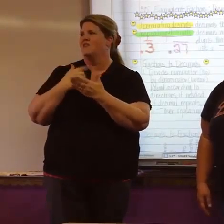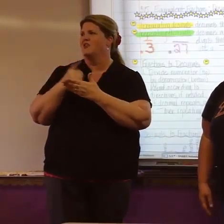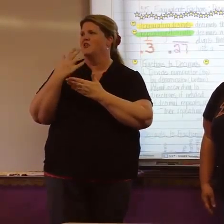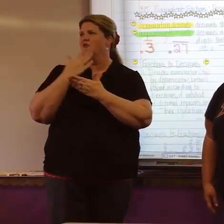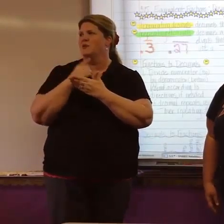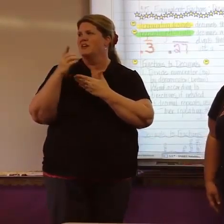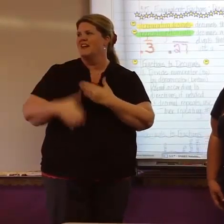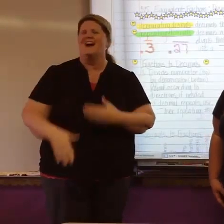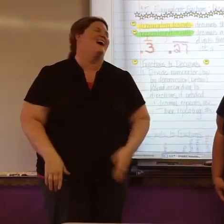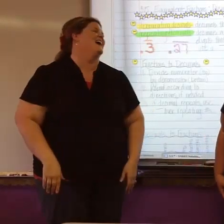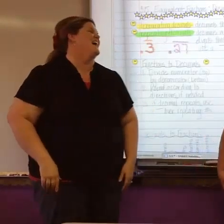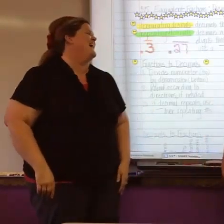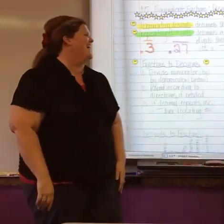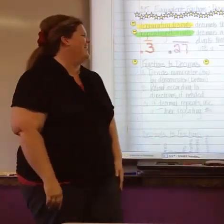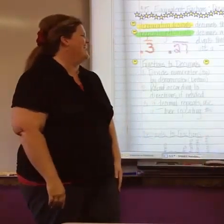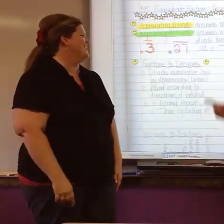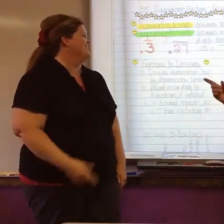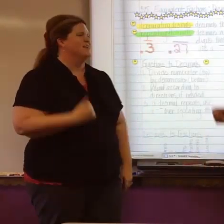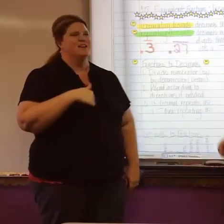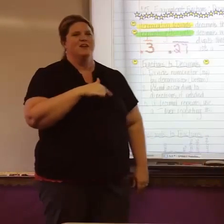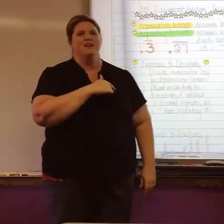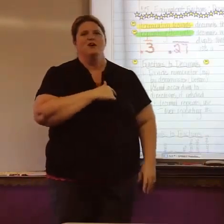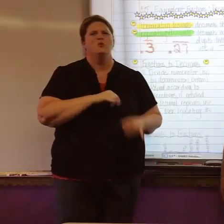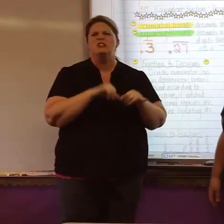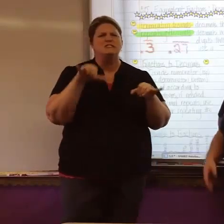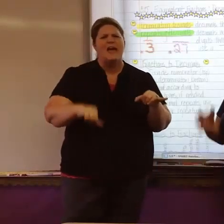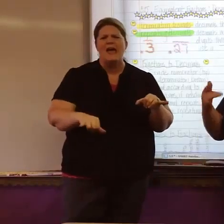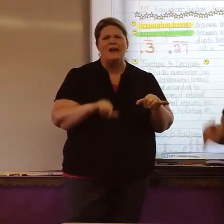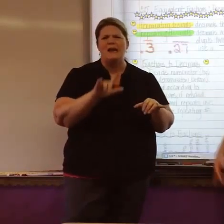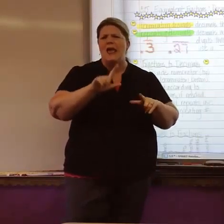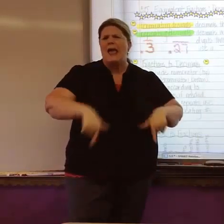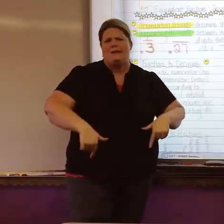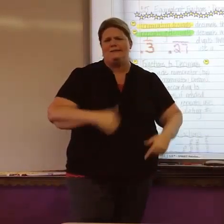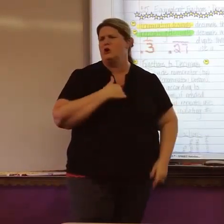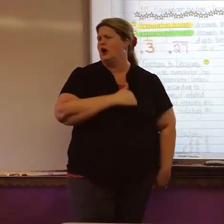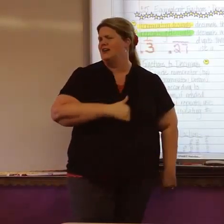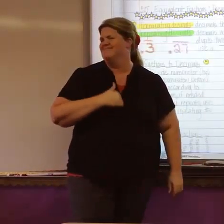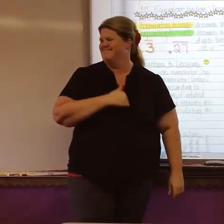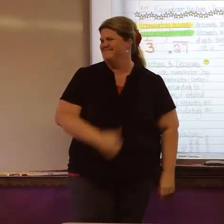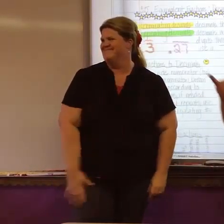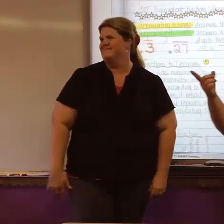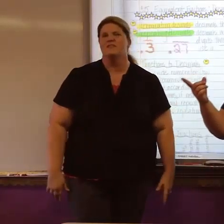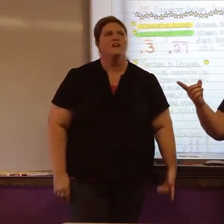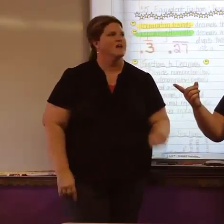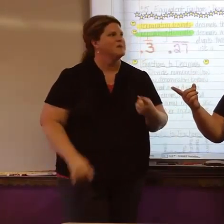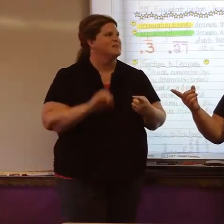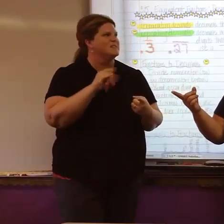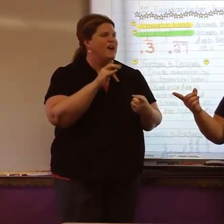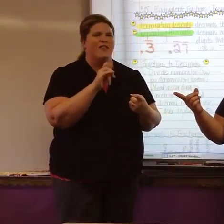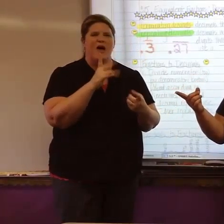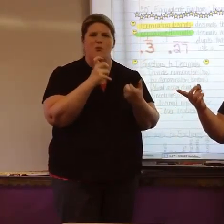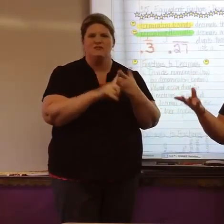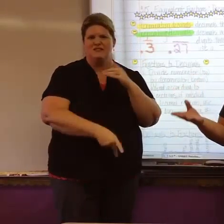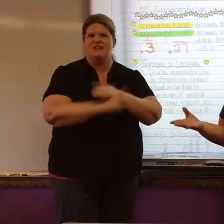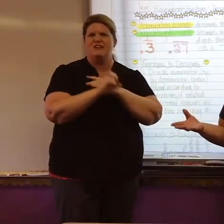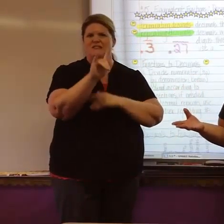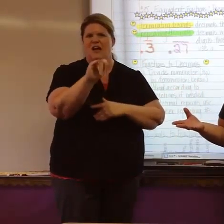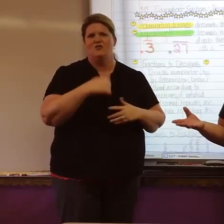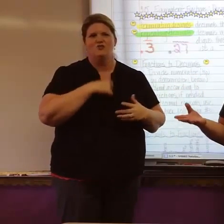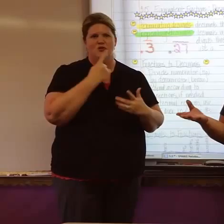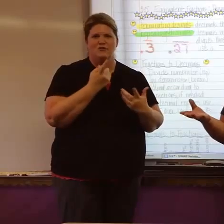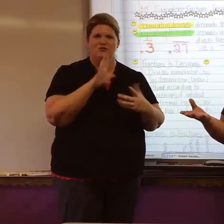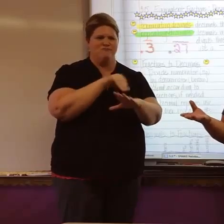looked at my, there's a light on in there. Oh, I haven't told her yet. We're I forgot. staying late. Sorry. Yeah, see, look, Mrs. Dunlap wants to kick us out. She's trying to code